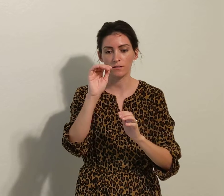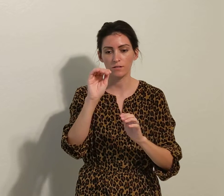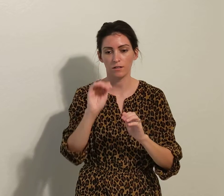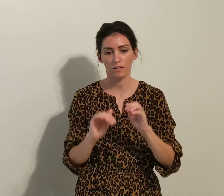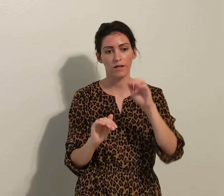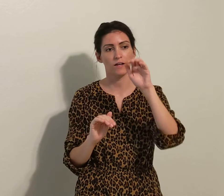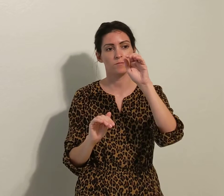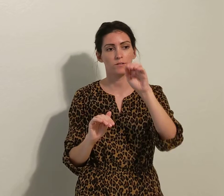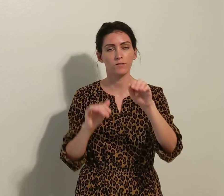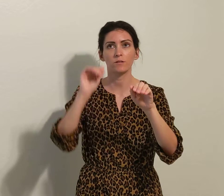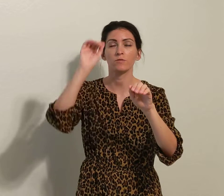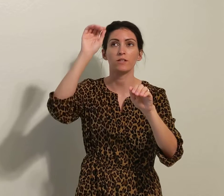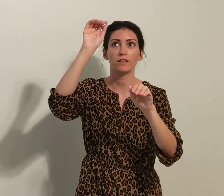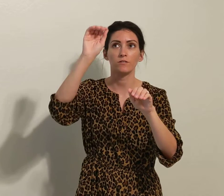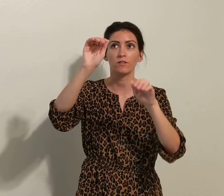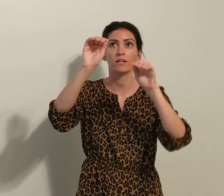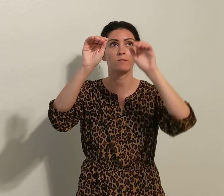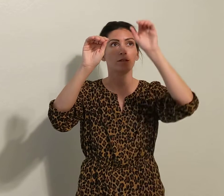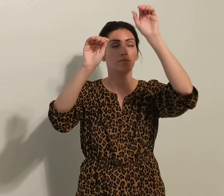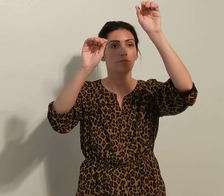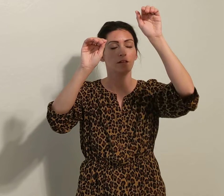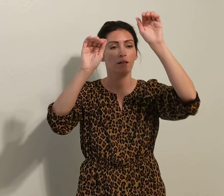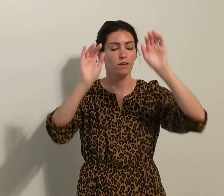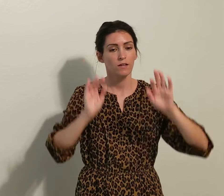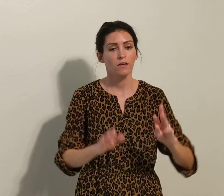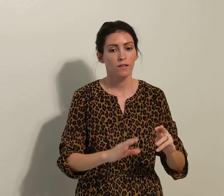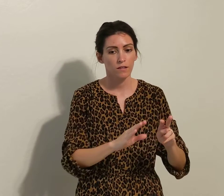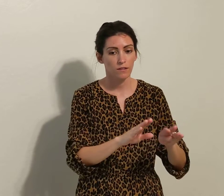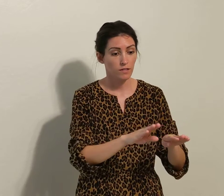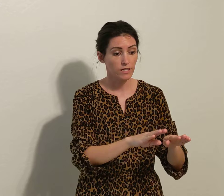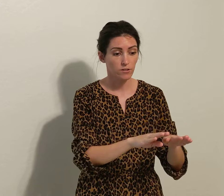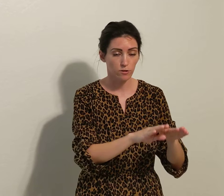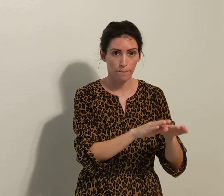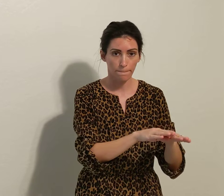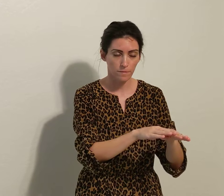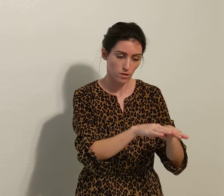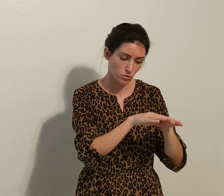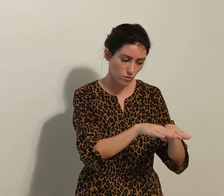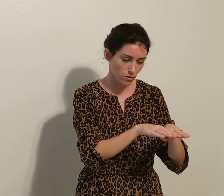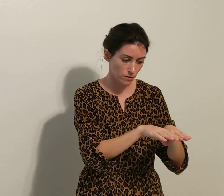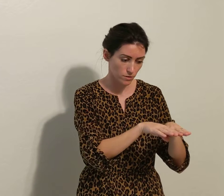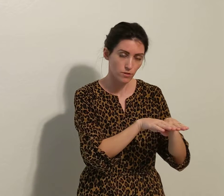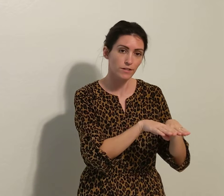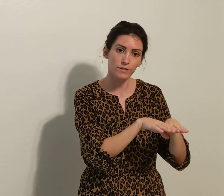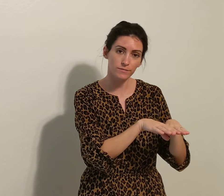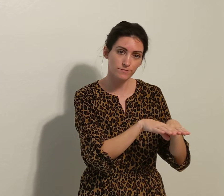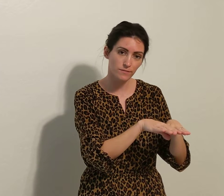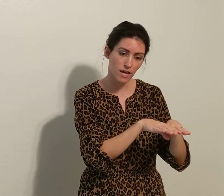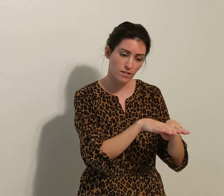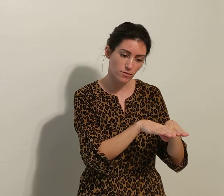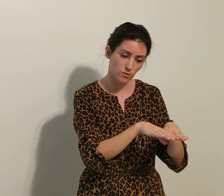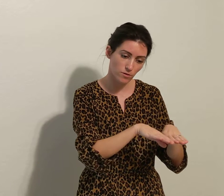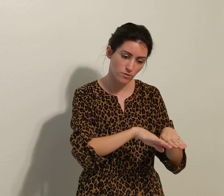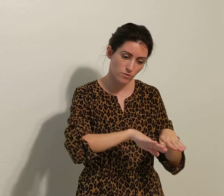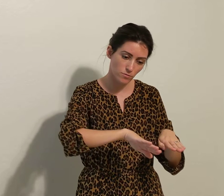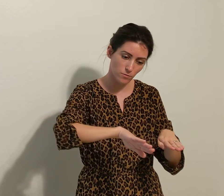Jesus climbed, and you're going to pretend that you're climbing the hill. You are going to start here, and you are going to